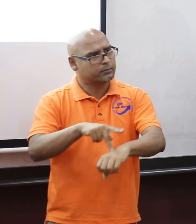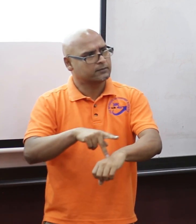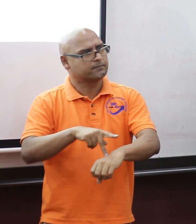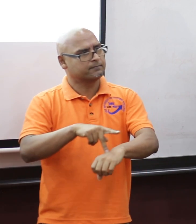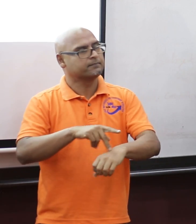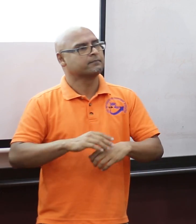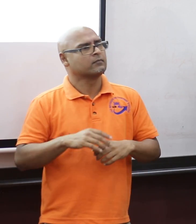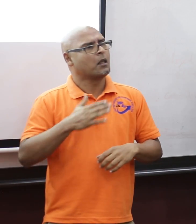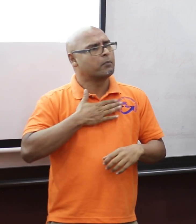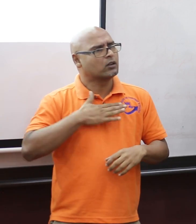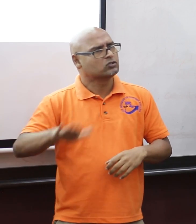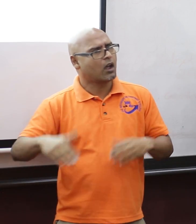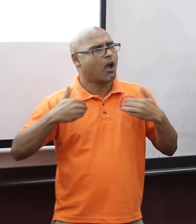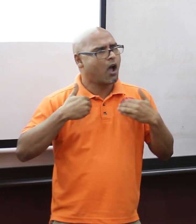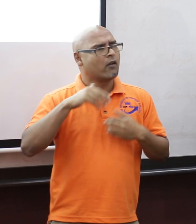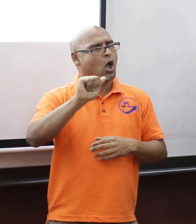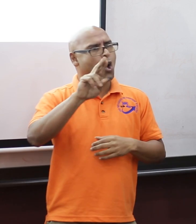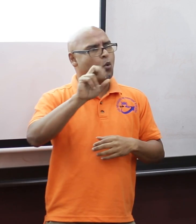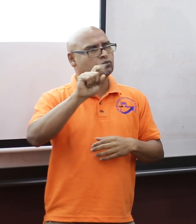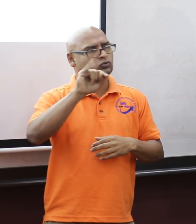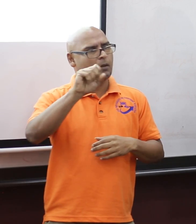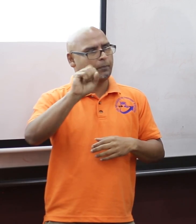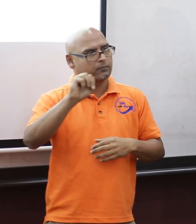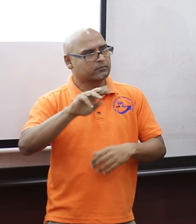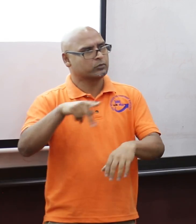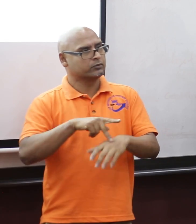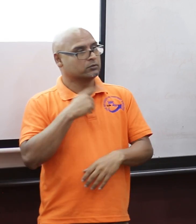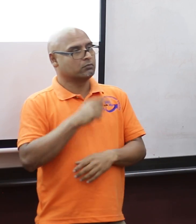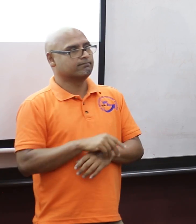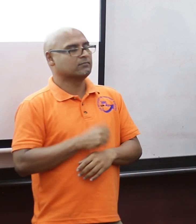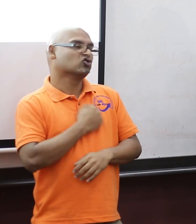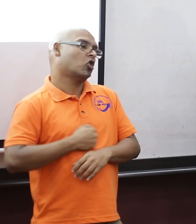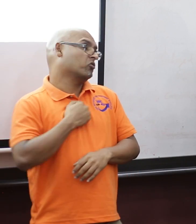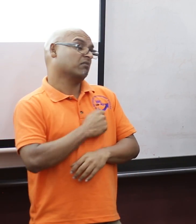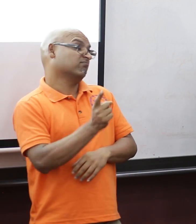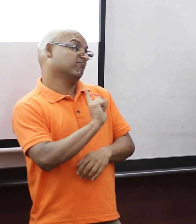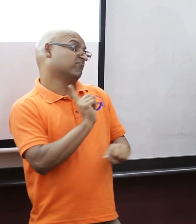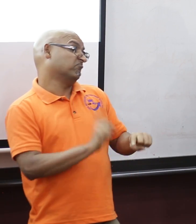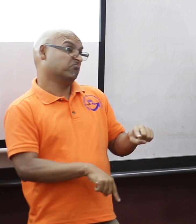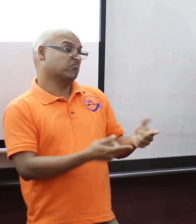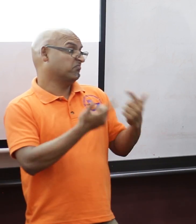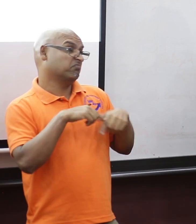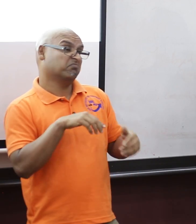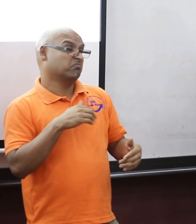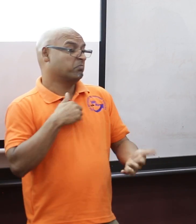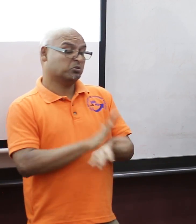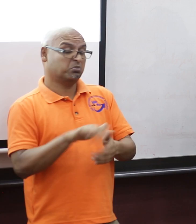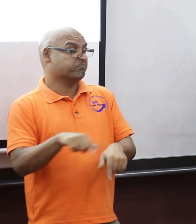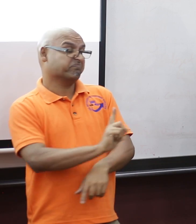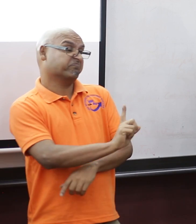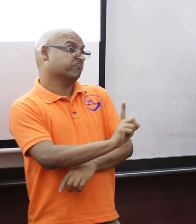sorry, we can't accommodate you. I had an experience when it was time for my son to go to primary school. I started searching